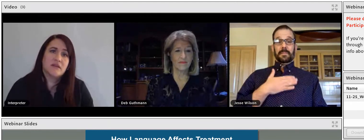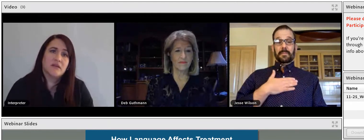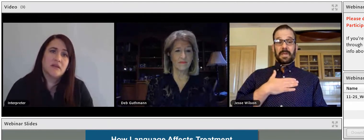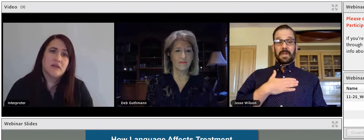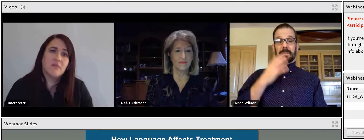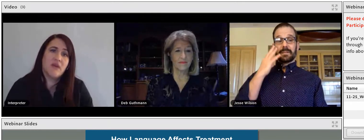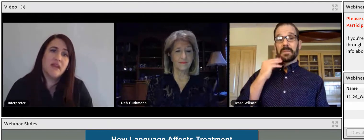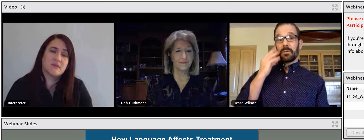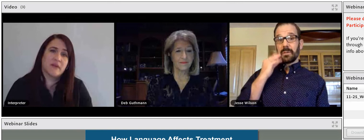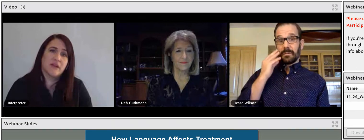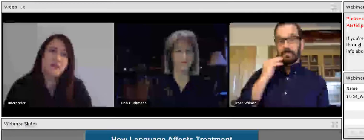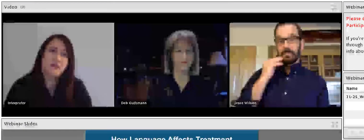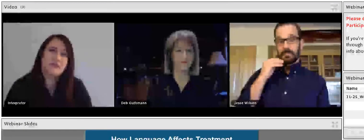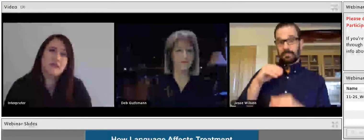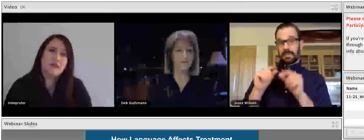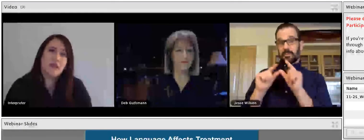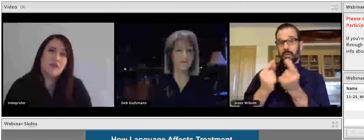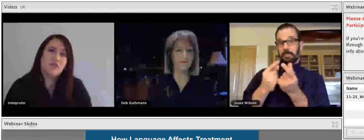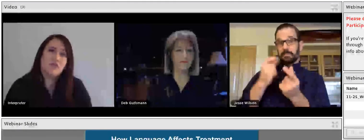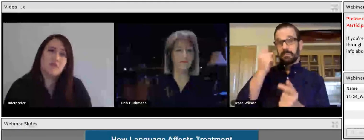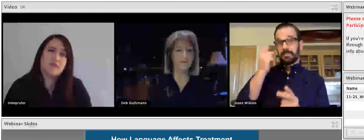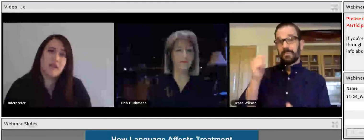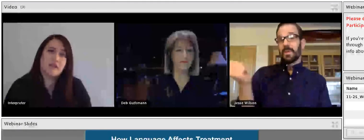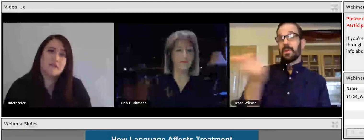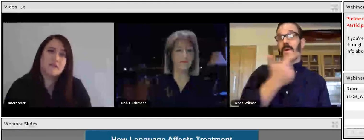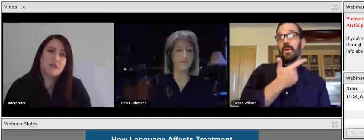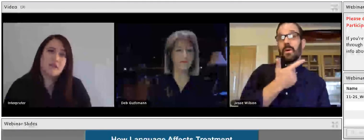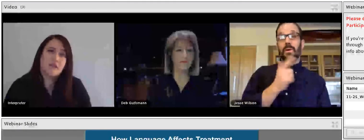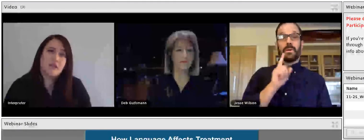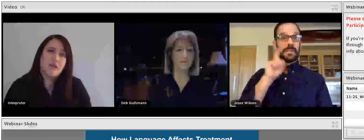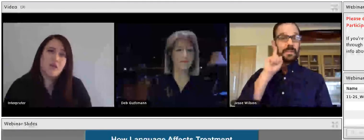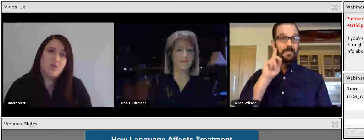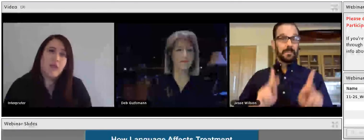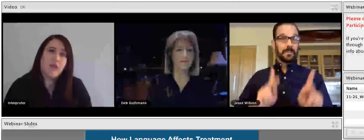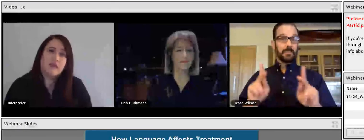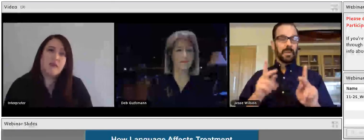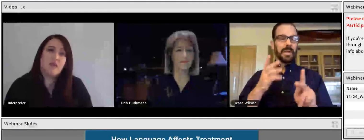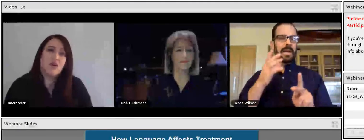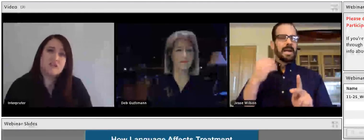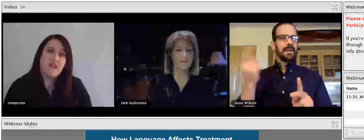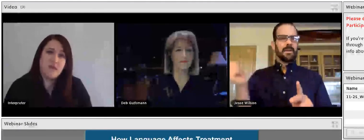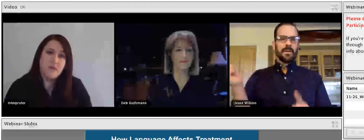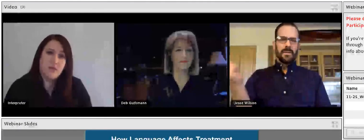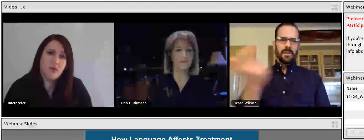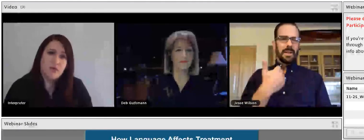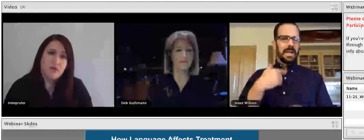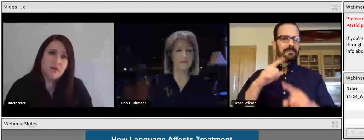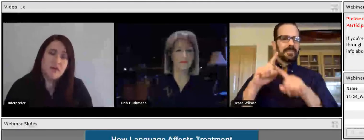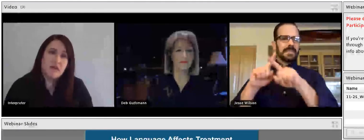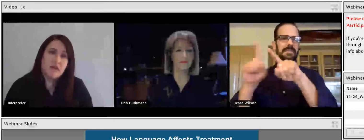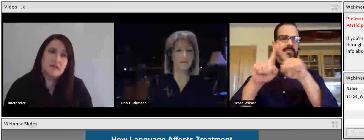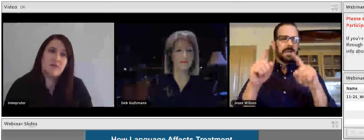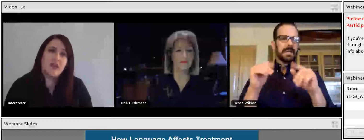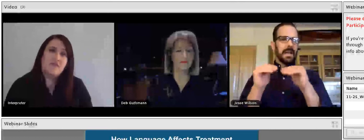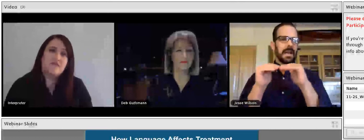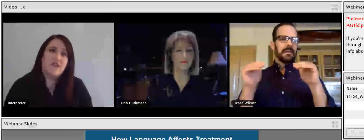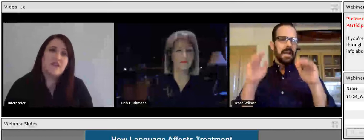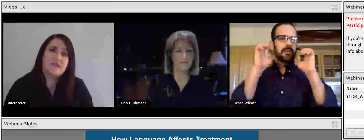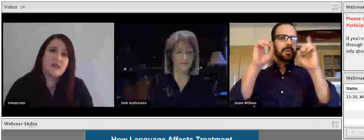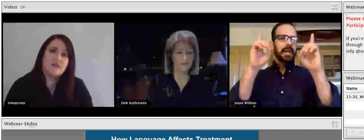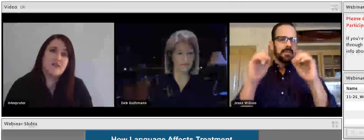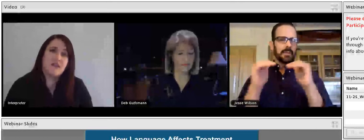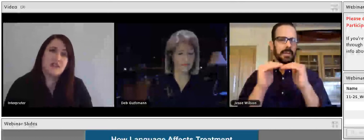And in my experience in group settings, when it's been all deaf people,